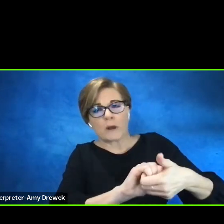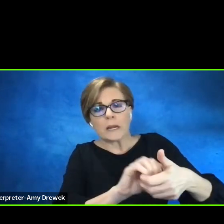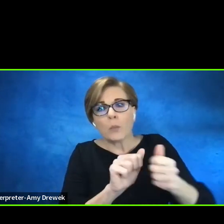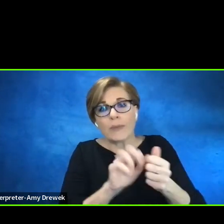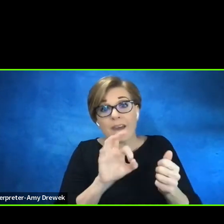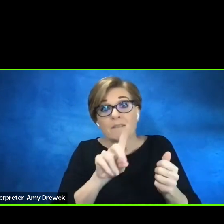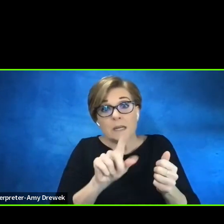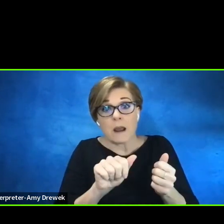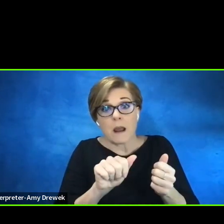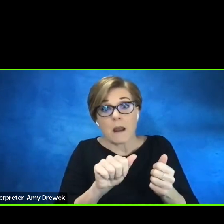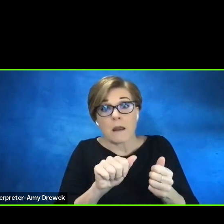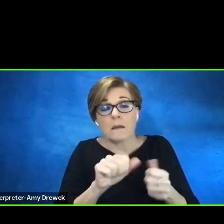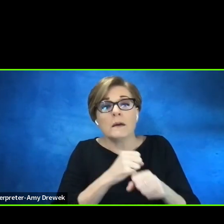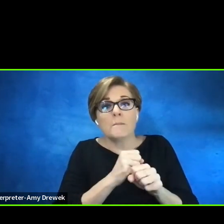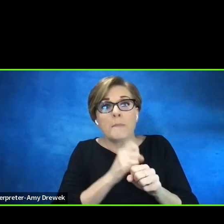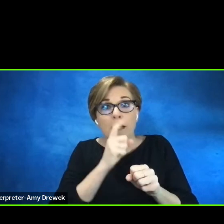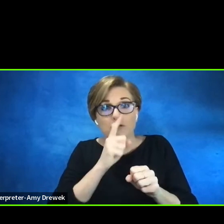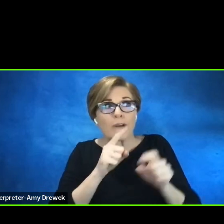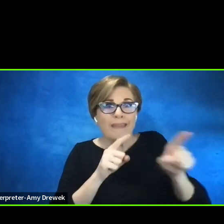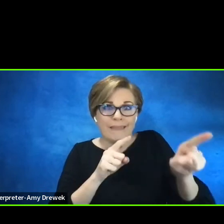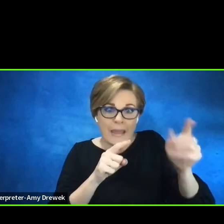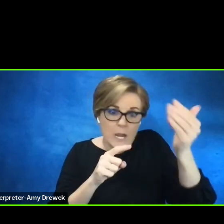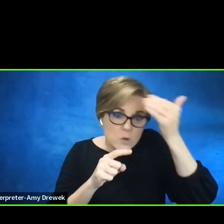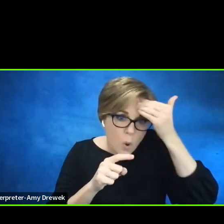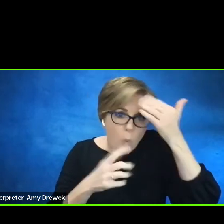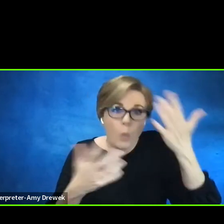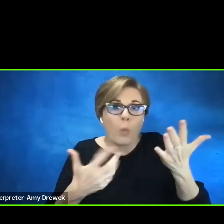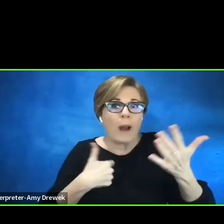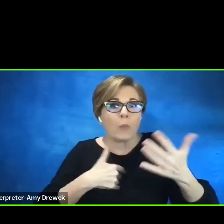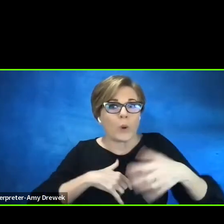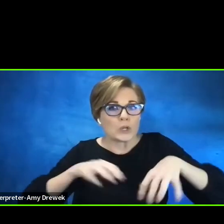about the work that we are doing in this particular rule.